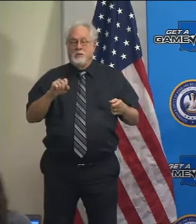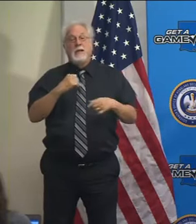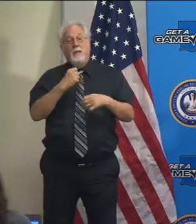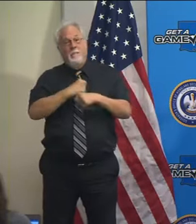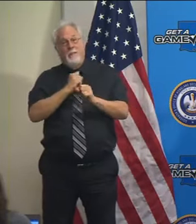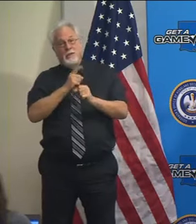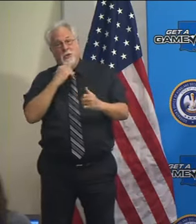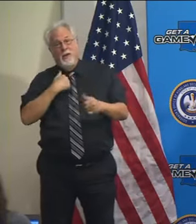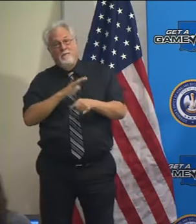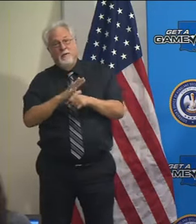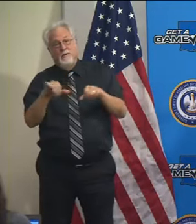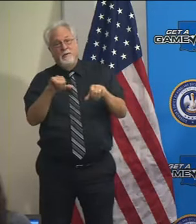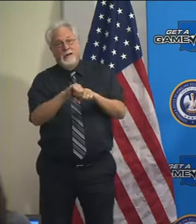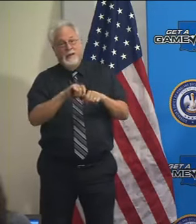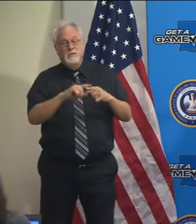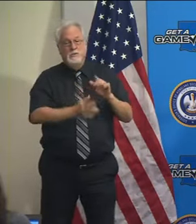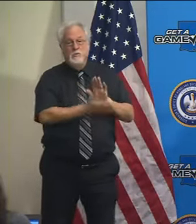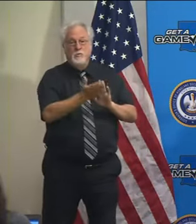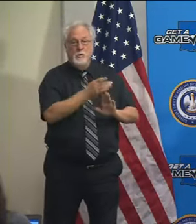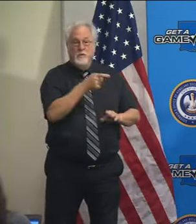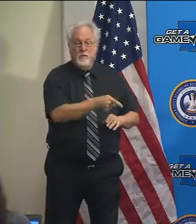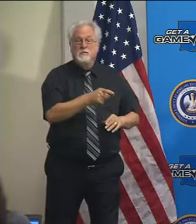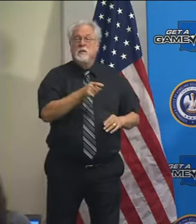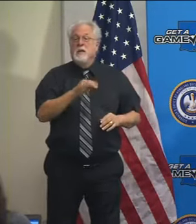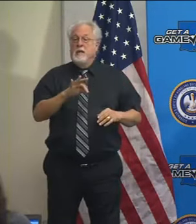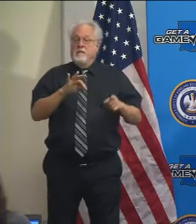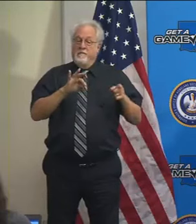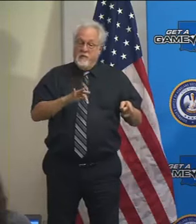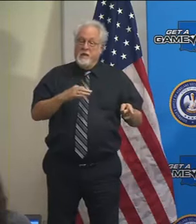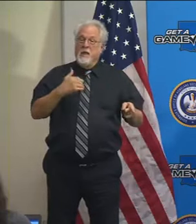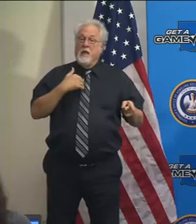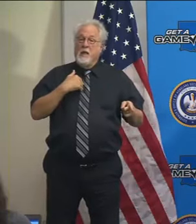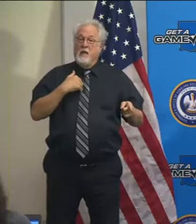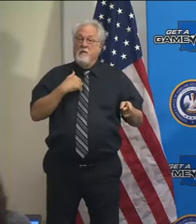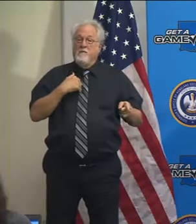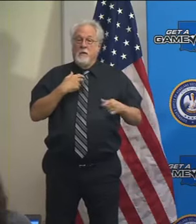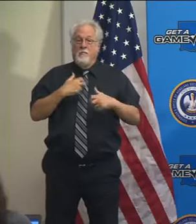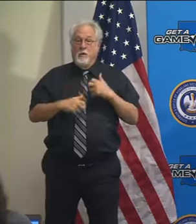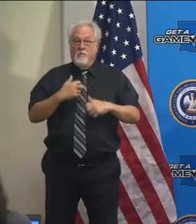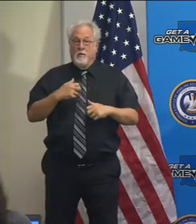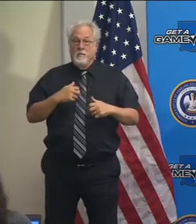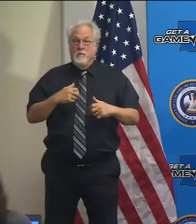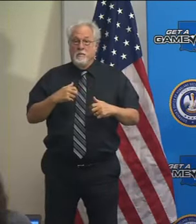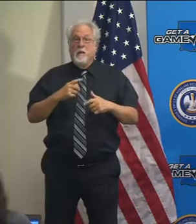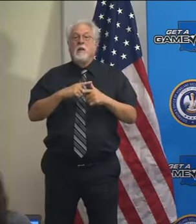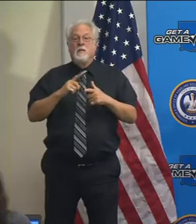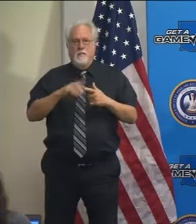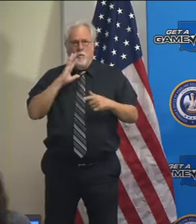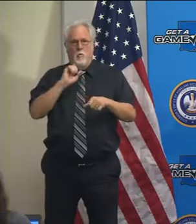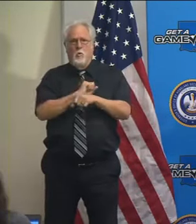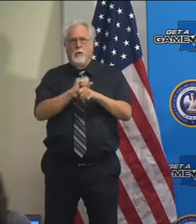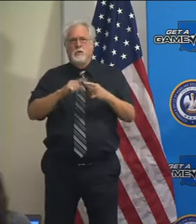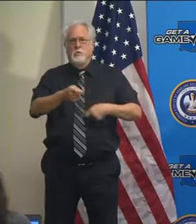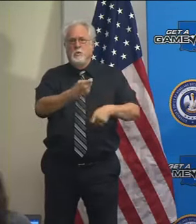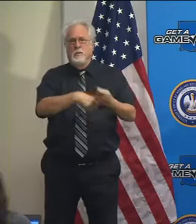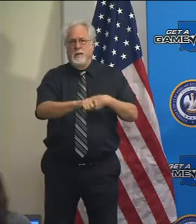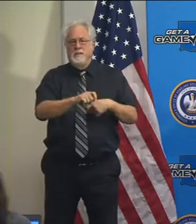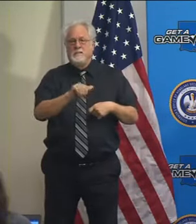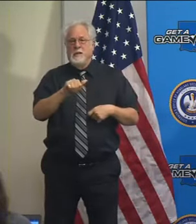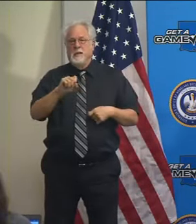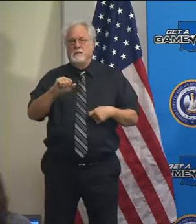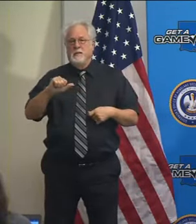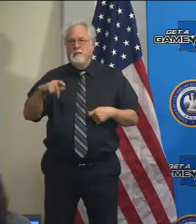to keep those generators running. And if those generators experience problems, then we are working to replace them as soon